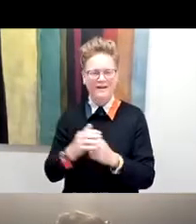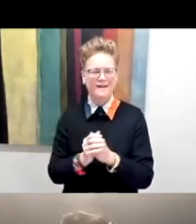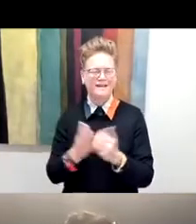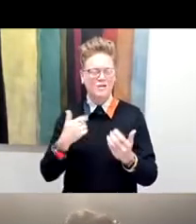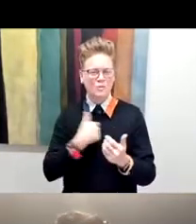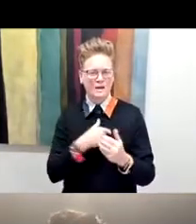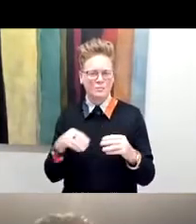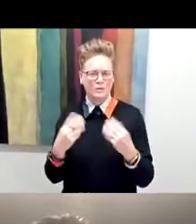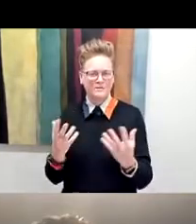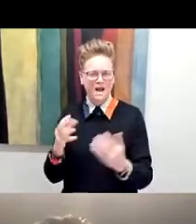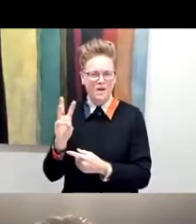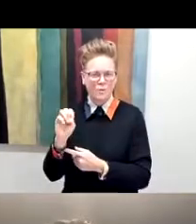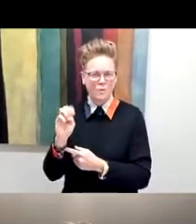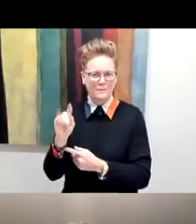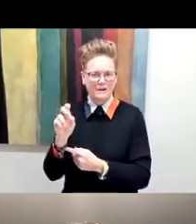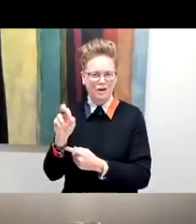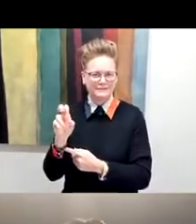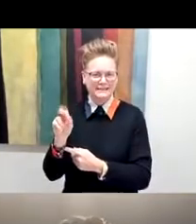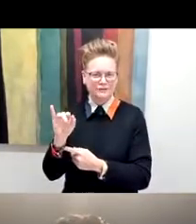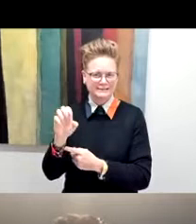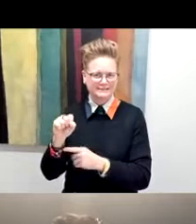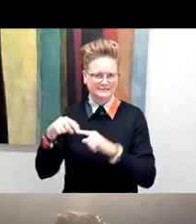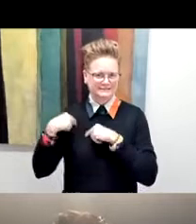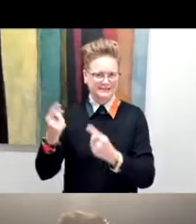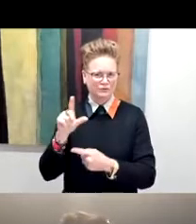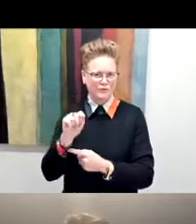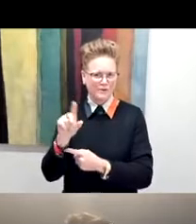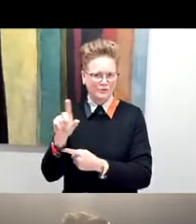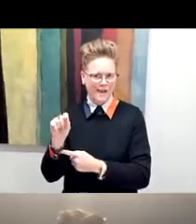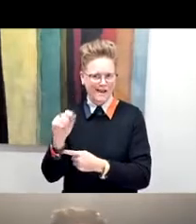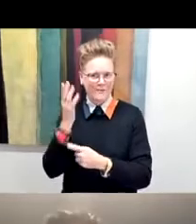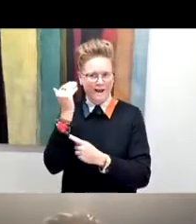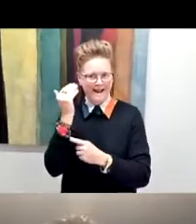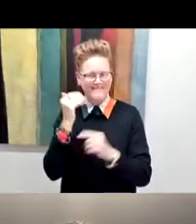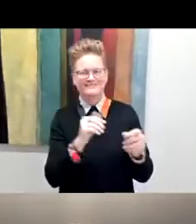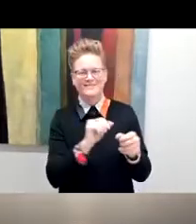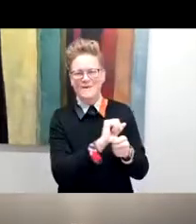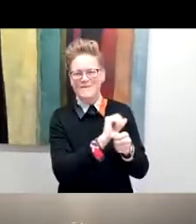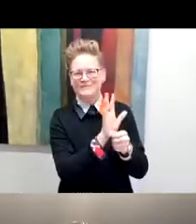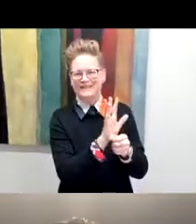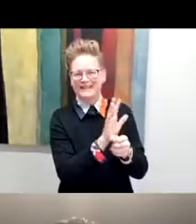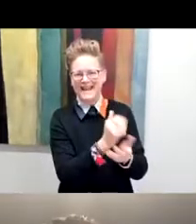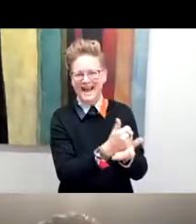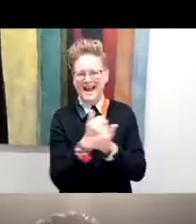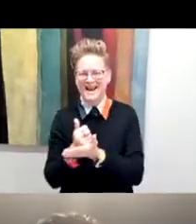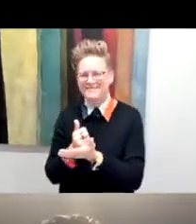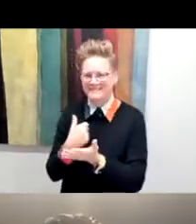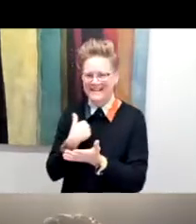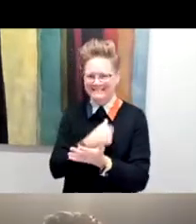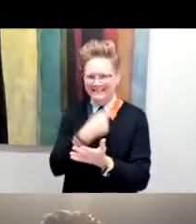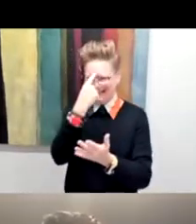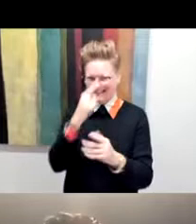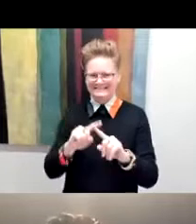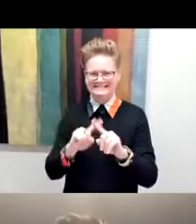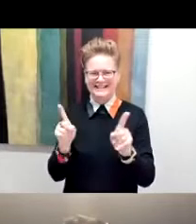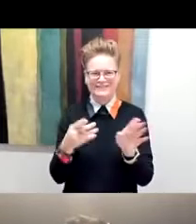Education. So that's called CORE, and we provide a webinar. We have been providing a webinar series